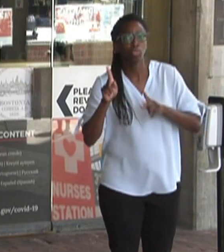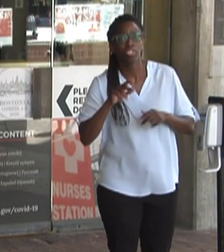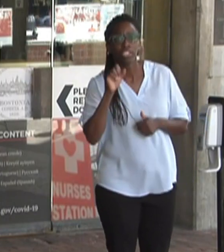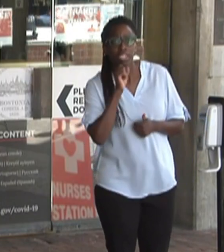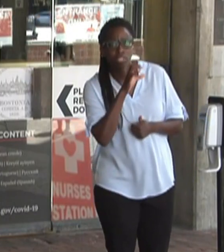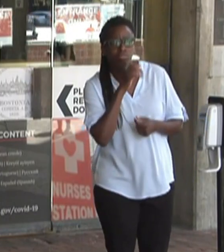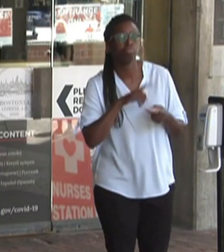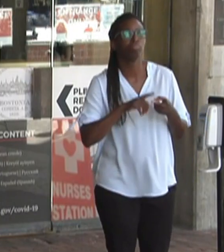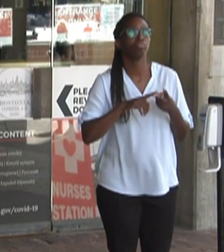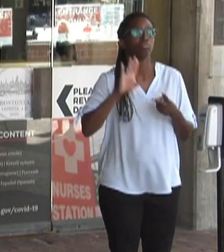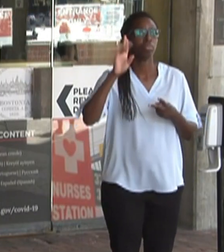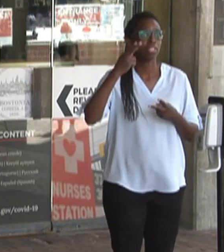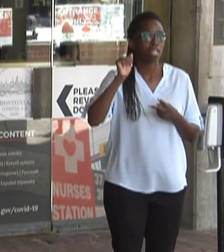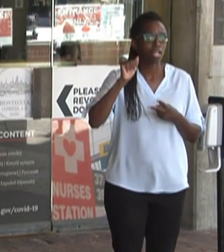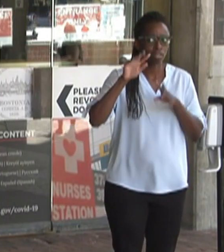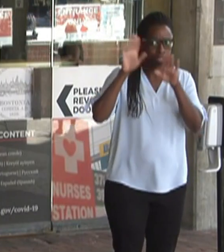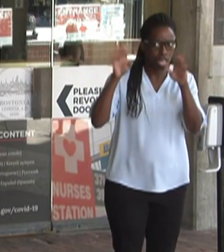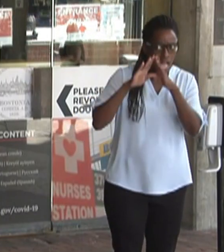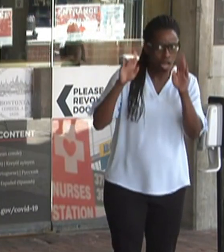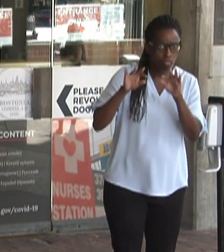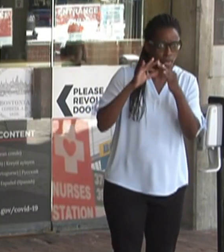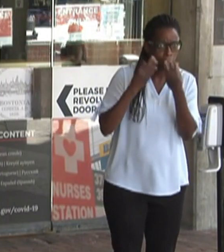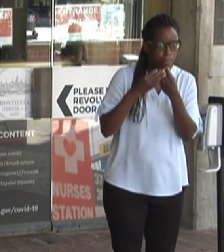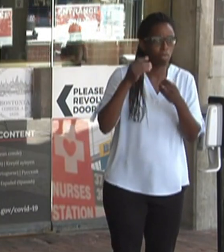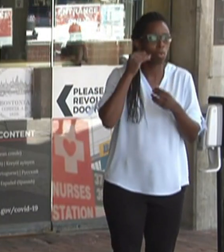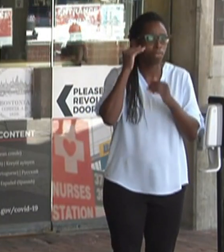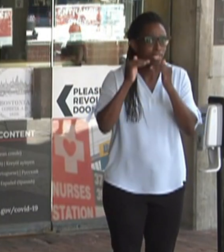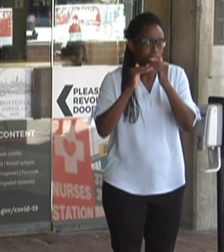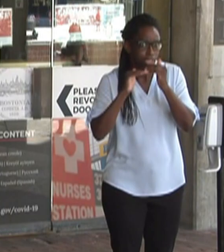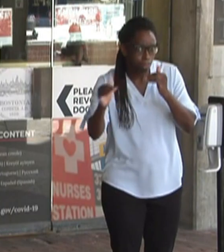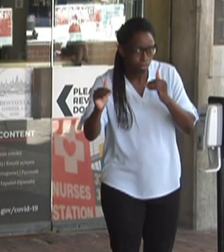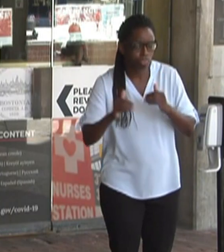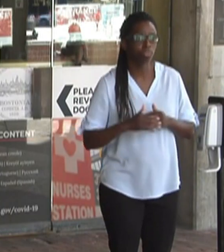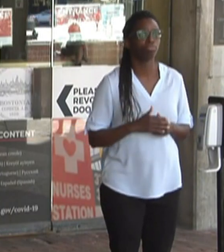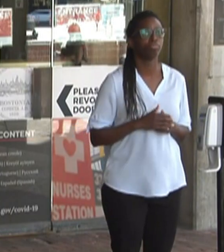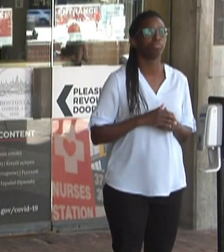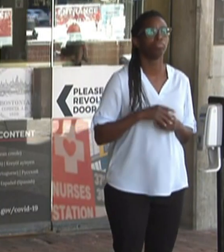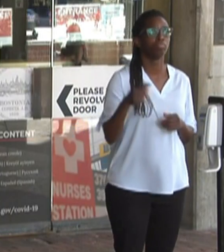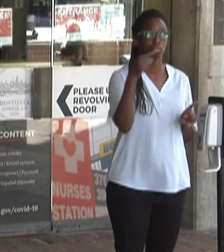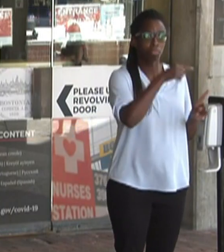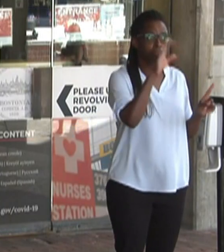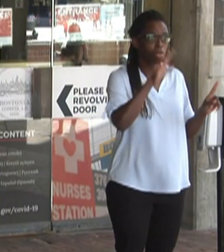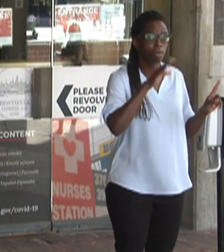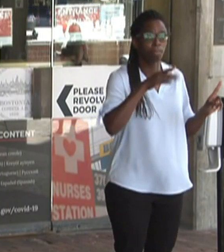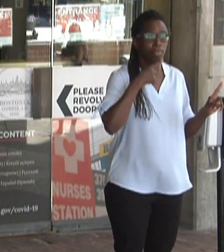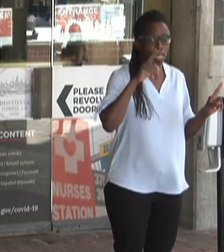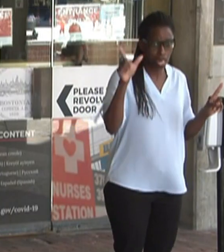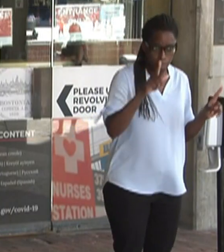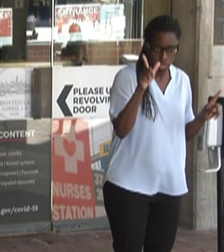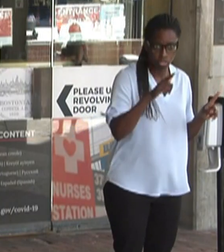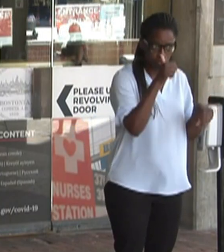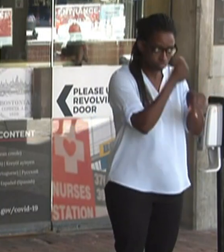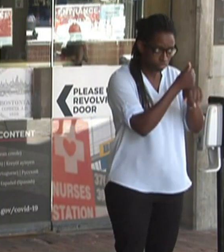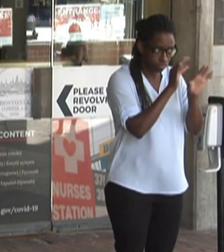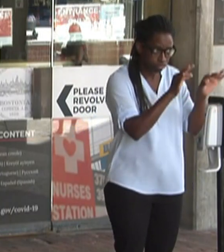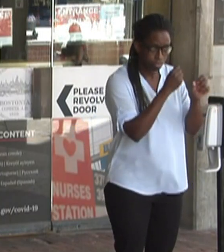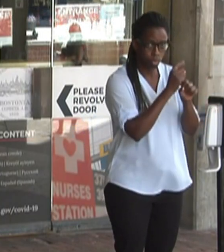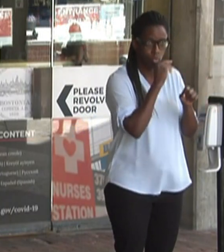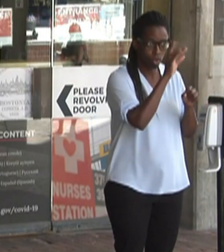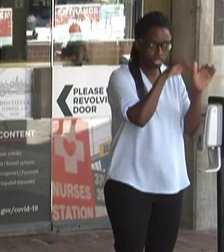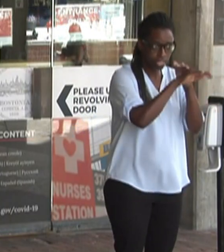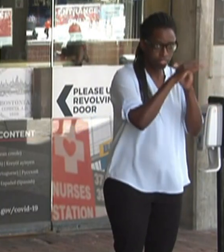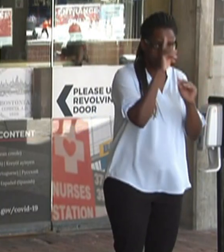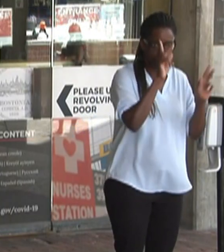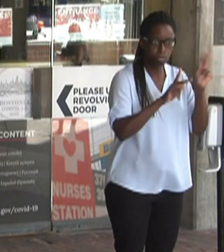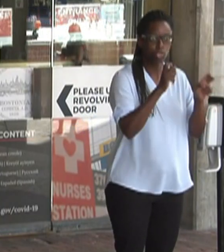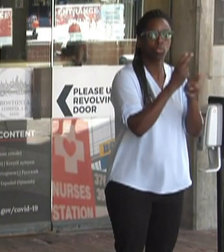in free access to technology, and they are leading again in this crisis. This week, the Boston Public Library